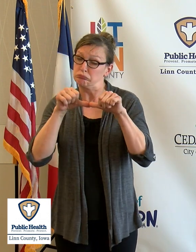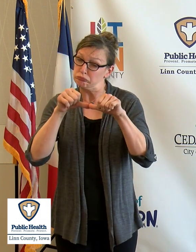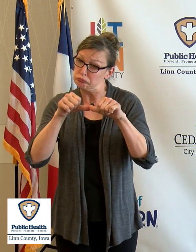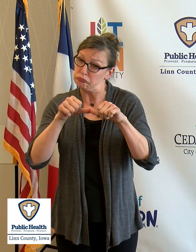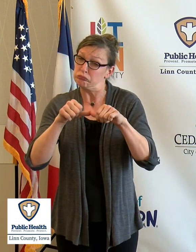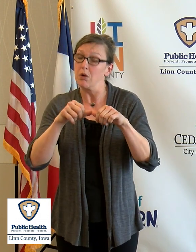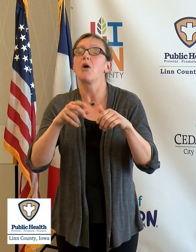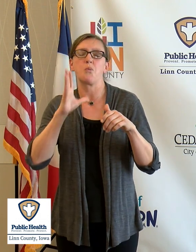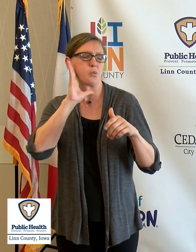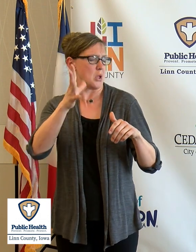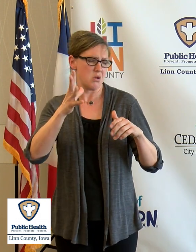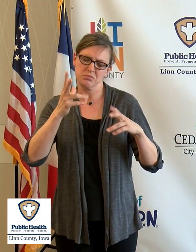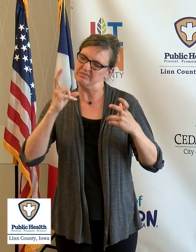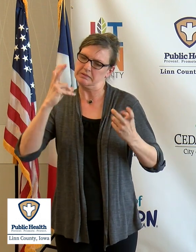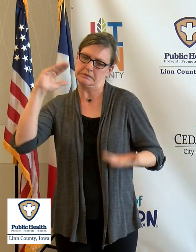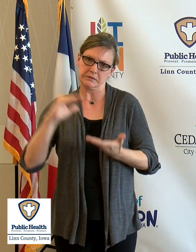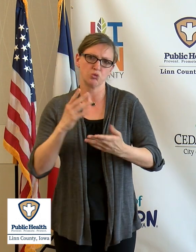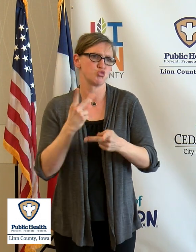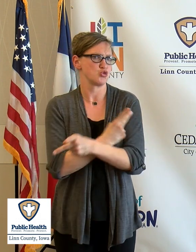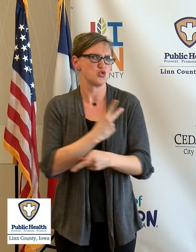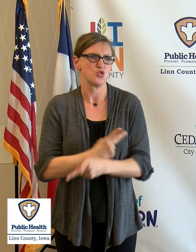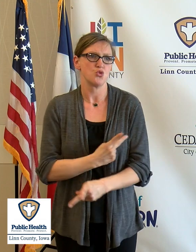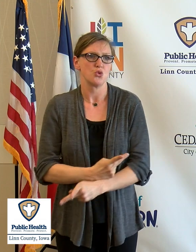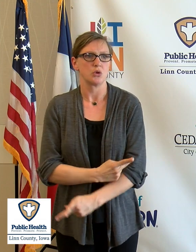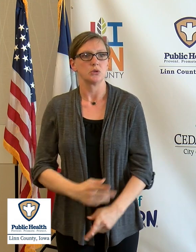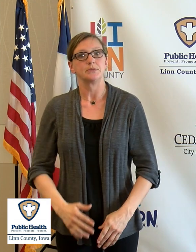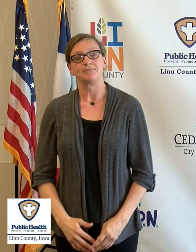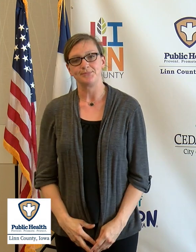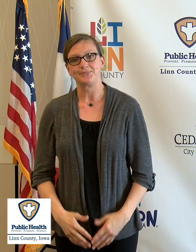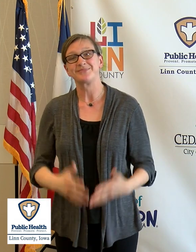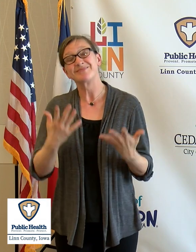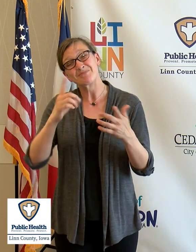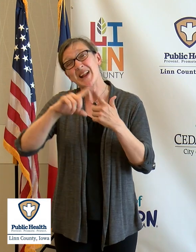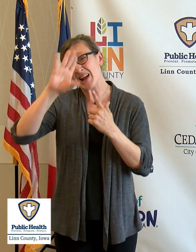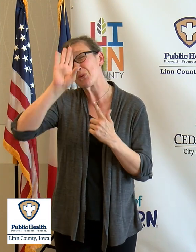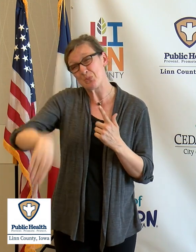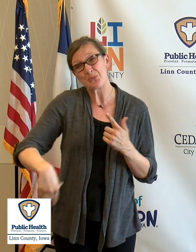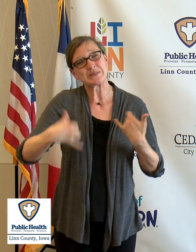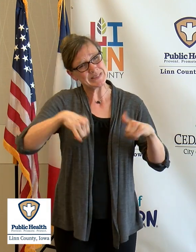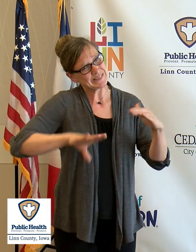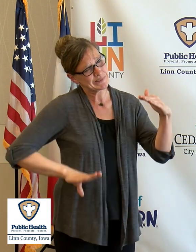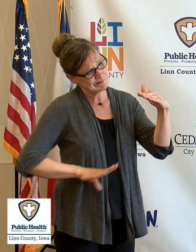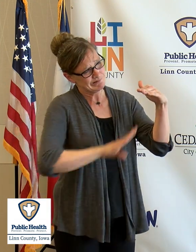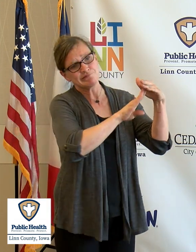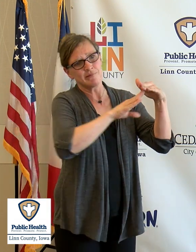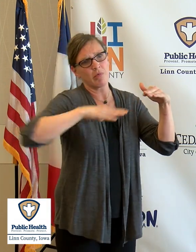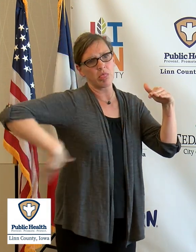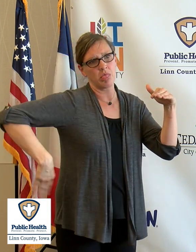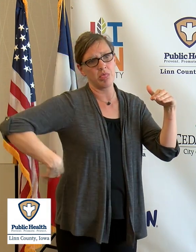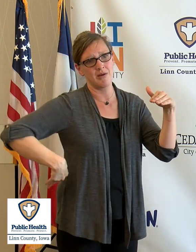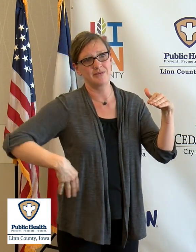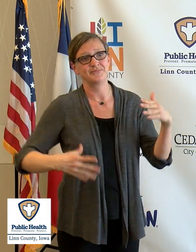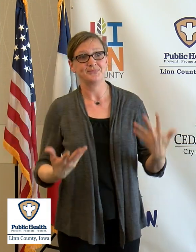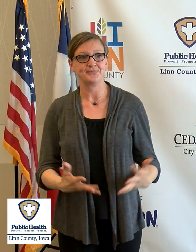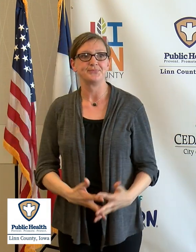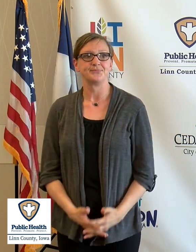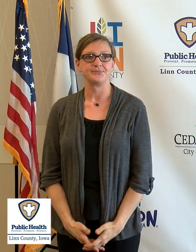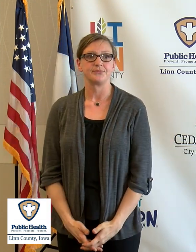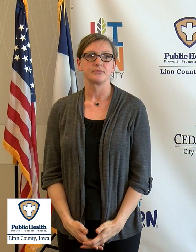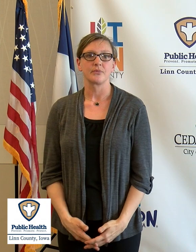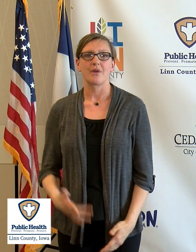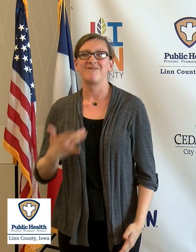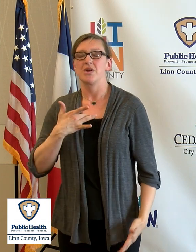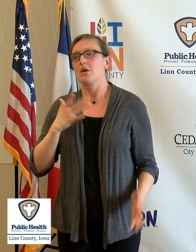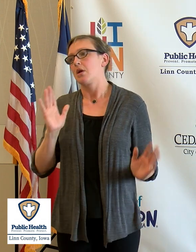we have not yet flattened the curve. We need you to be extra careful as a community and not become complacent as the